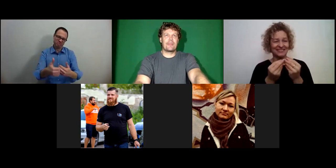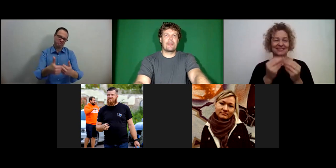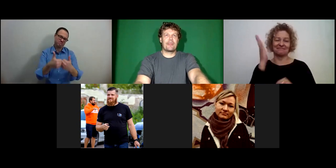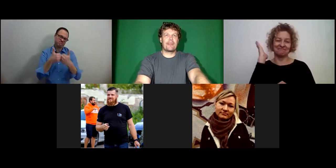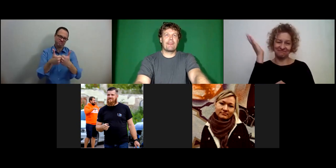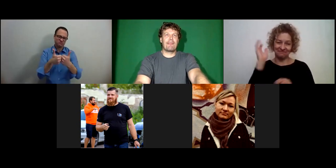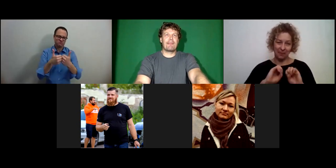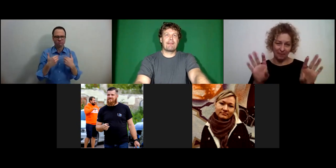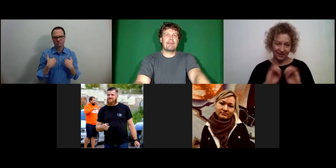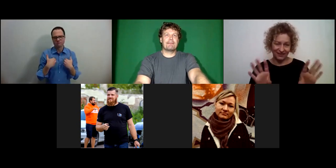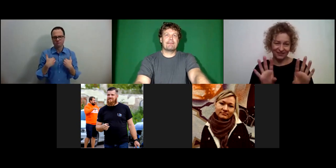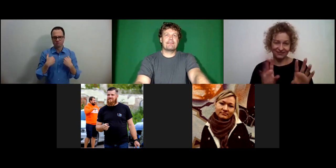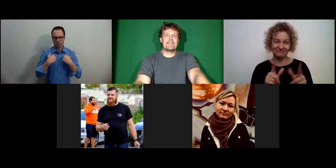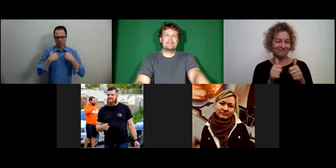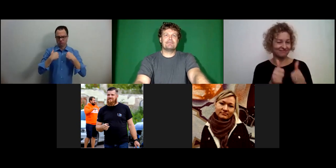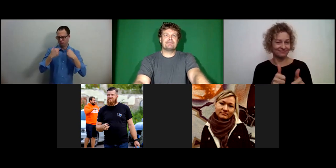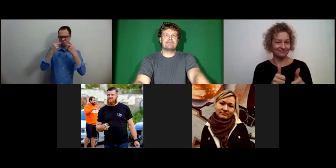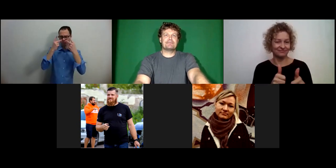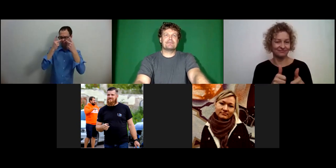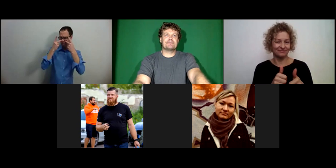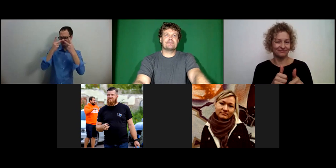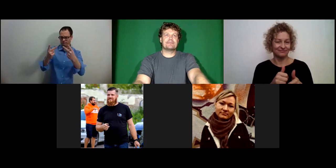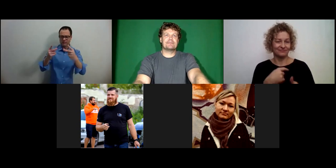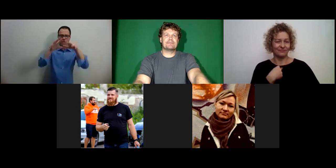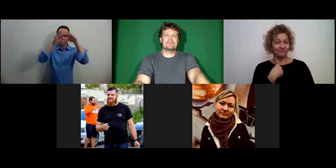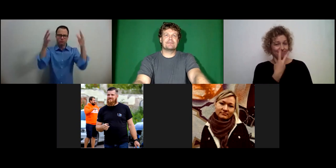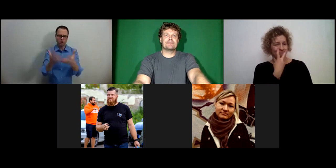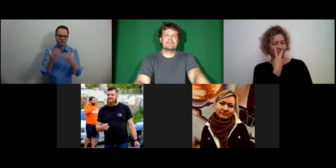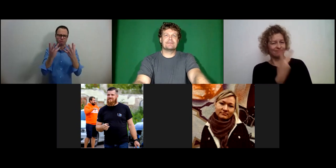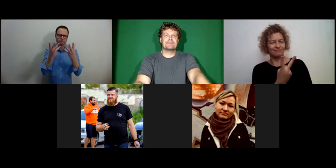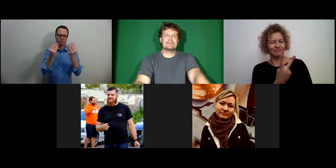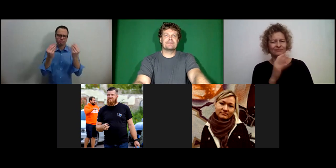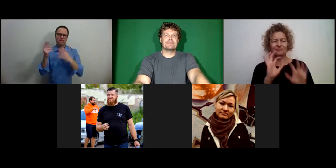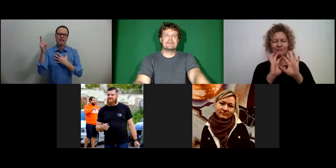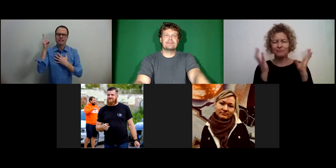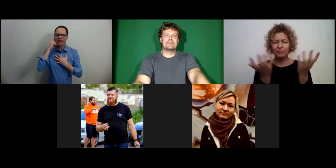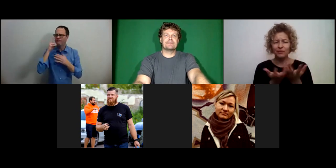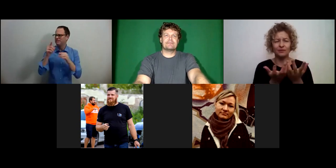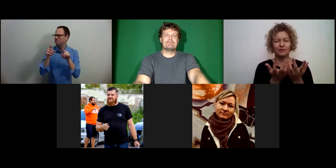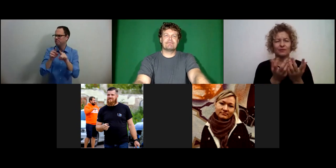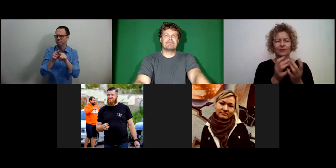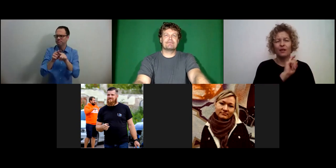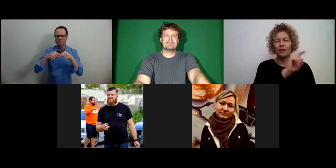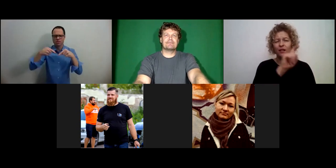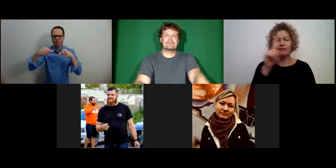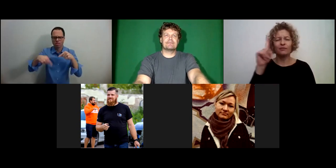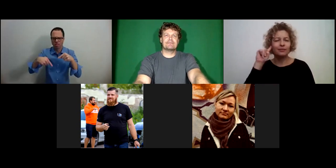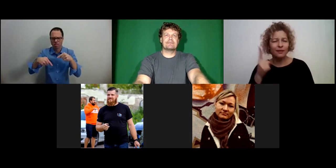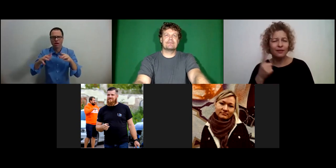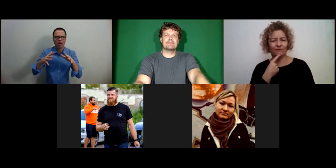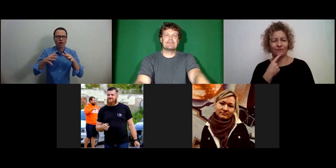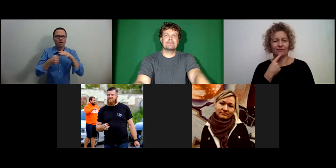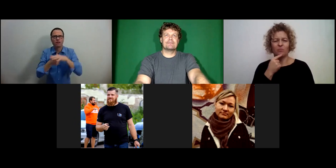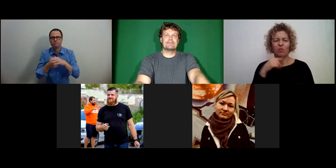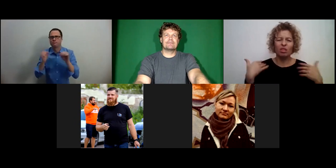story. Thank you so much for sharing your life story. We have viewers now from all over